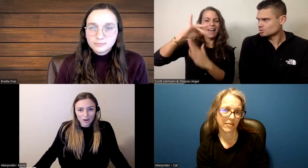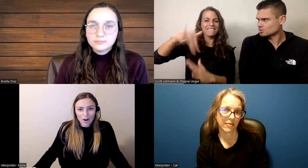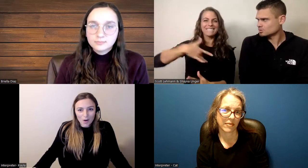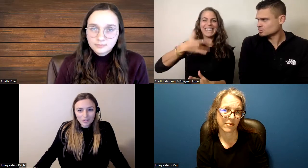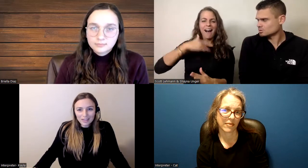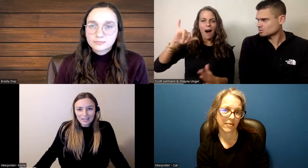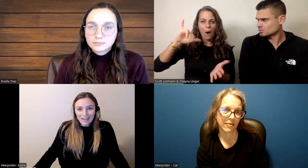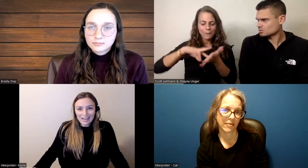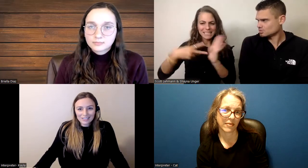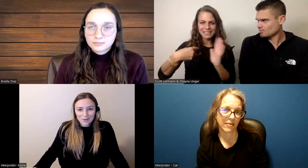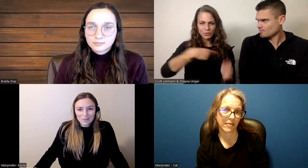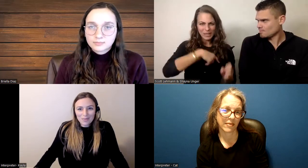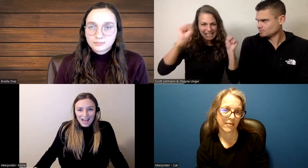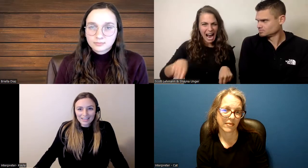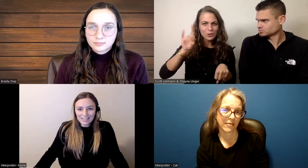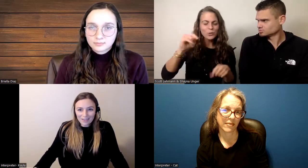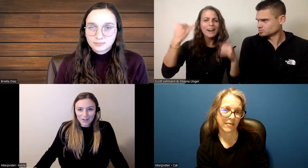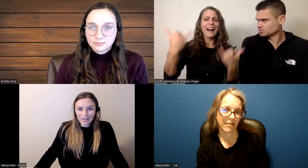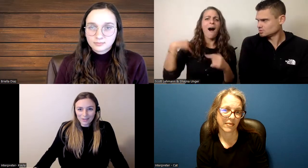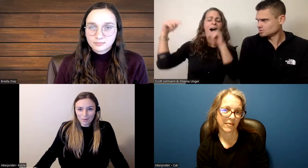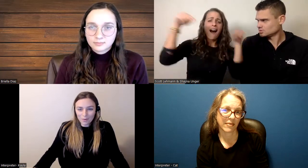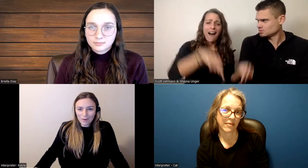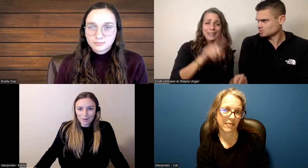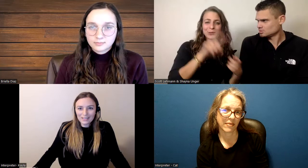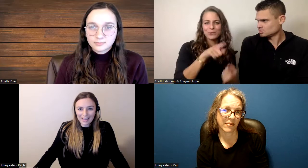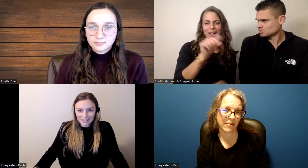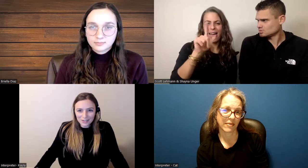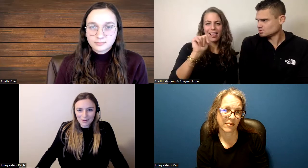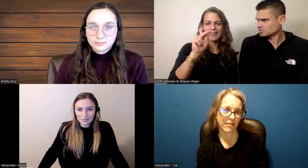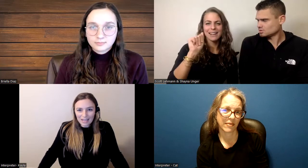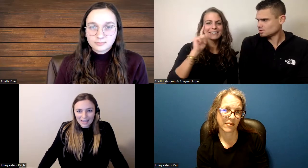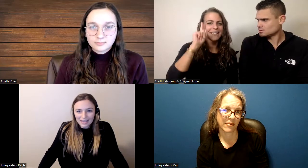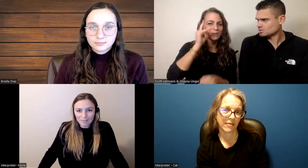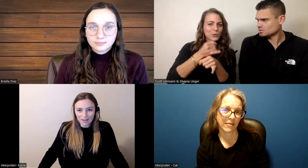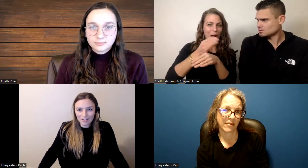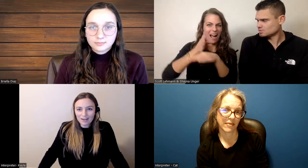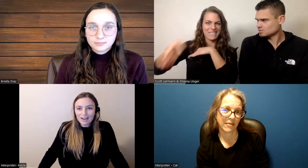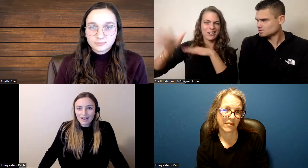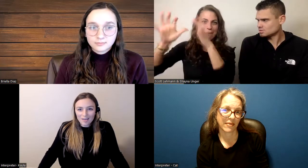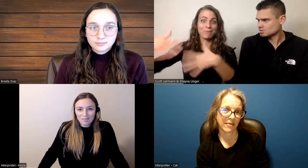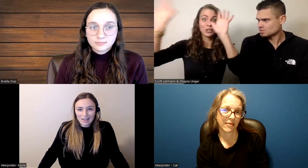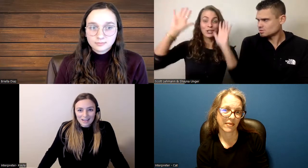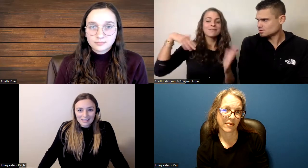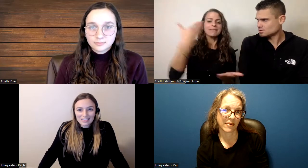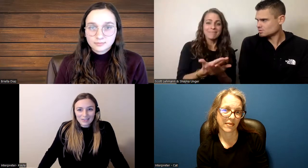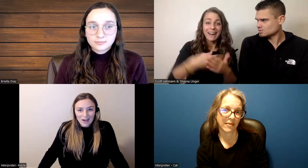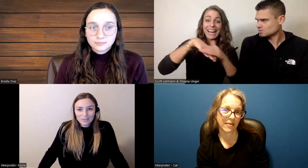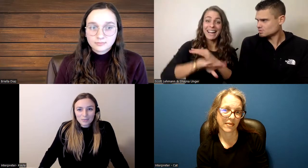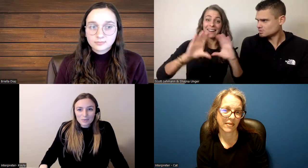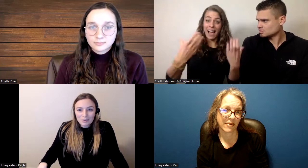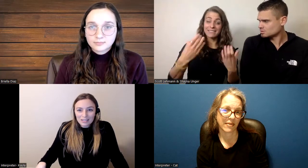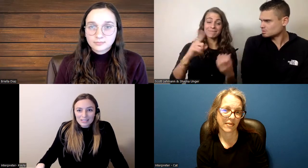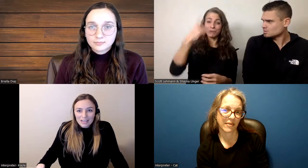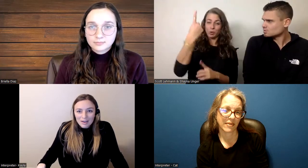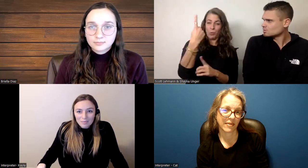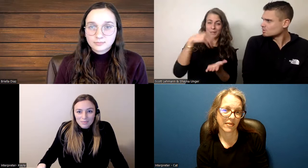this on our own, and, you know, that I felt like, you know, oh, wow, we can do it. We can get up there. And, you know, afterwards